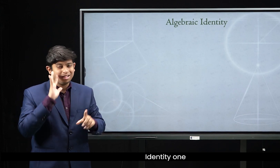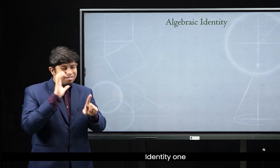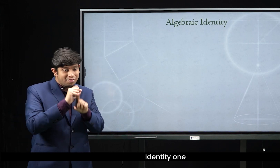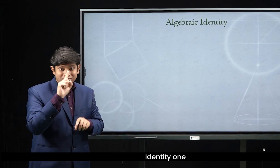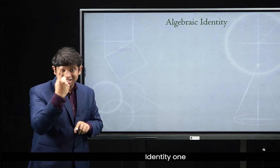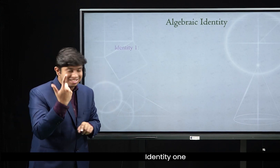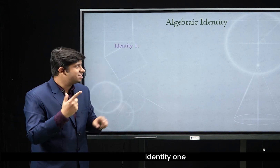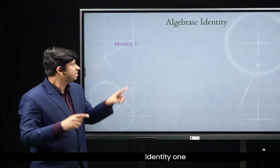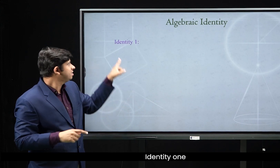Identity 1.